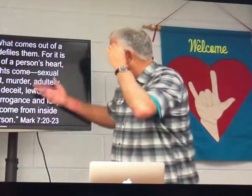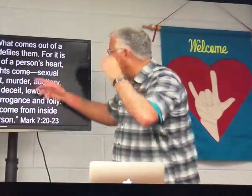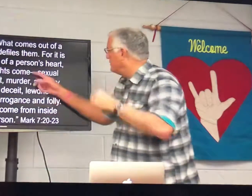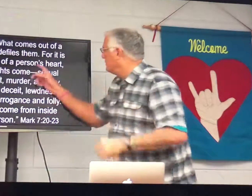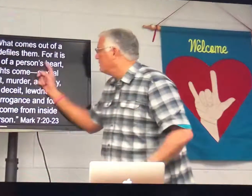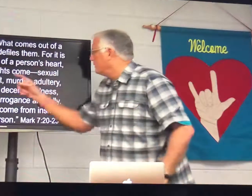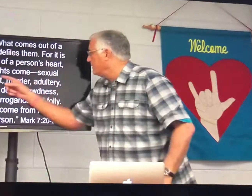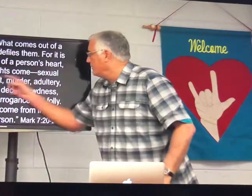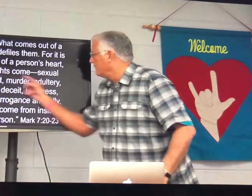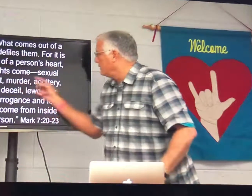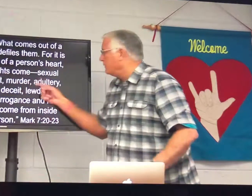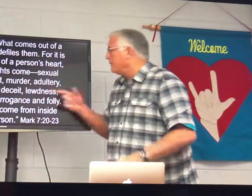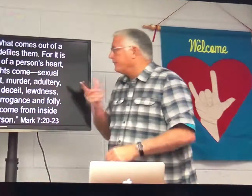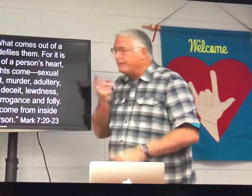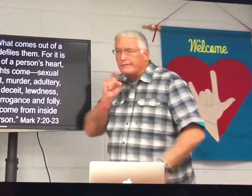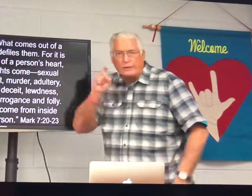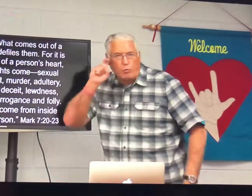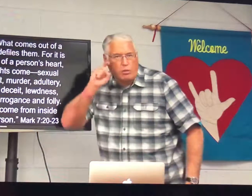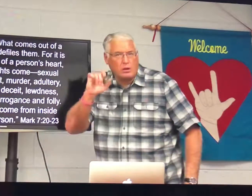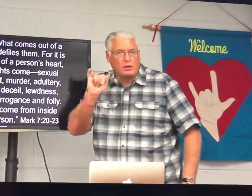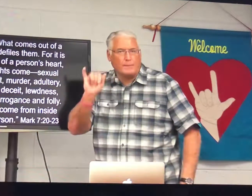Breaking ball, he takes down. 2-2.